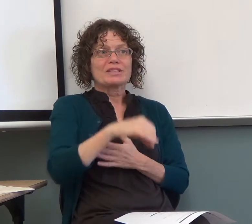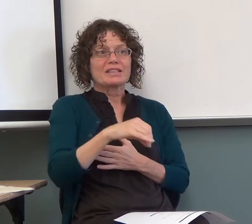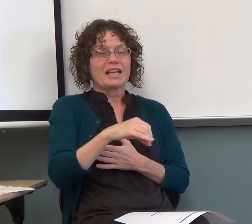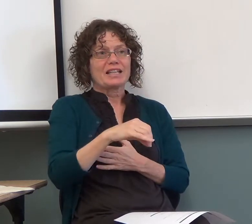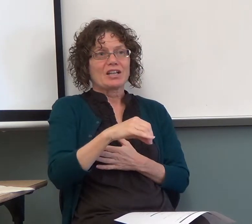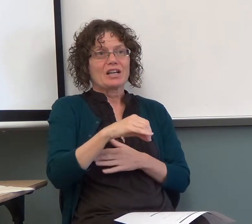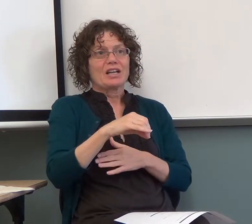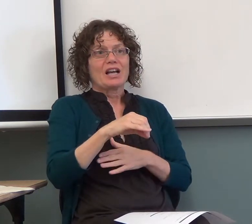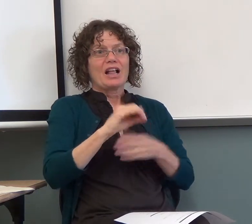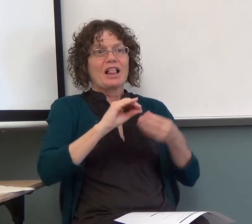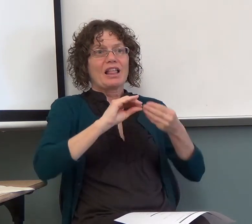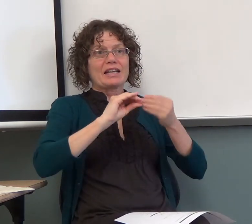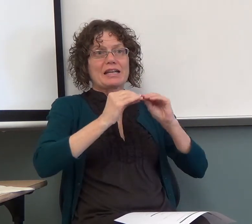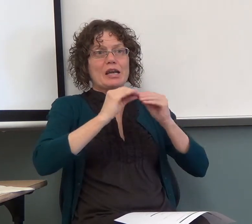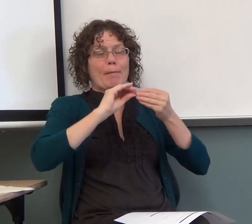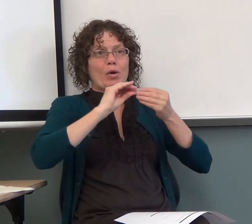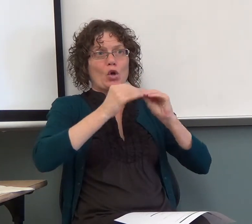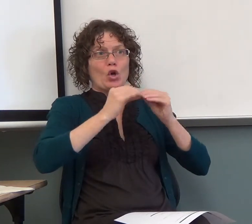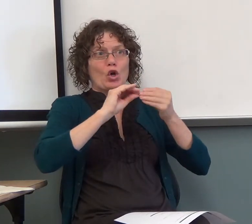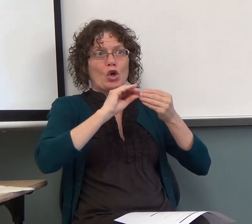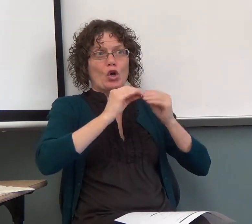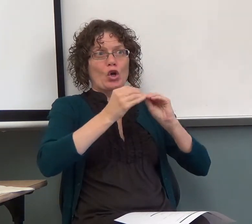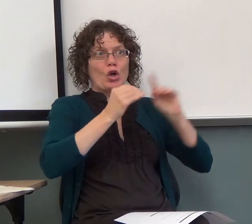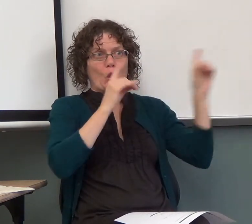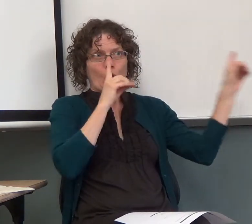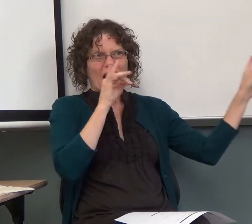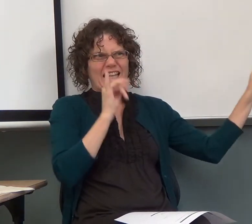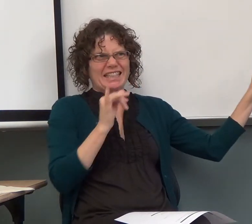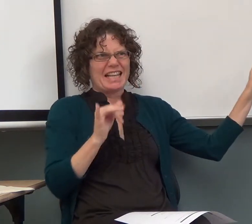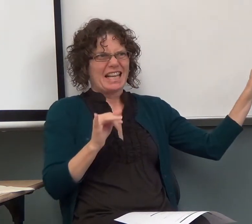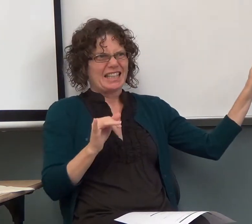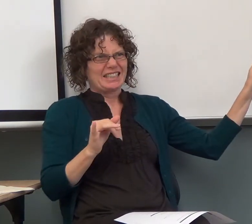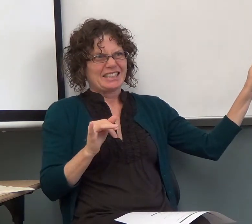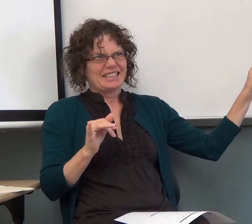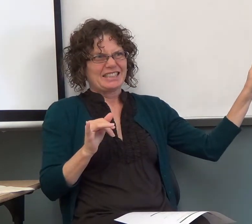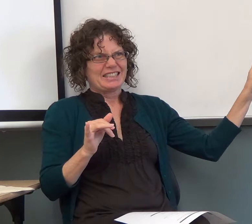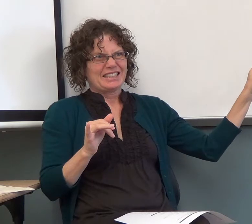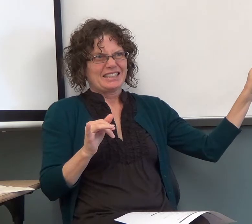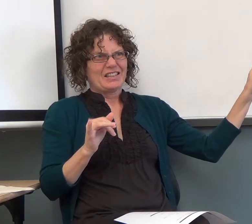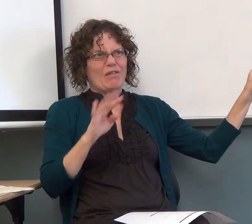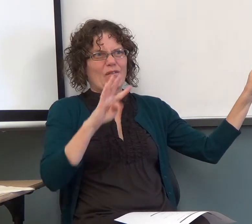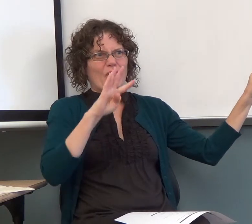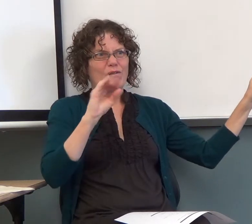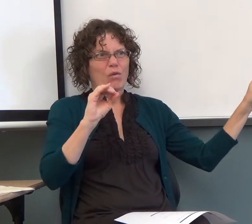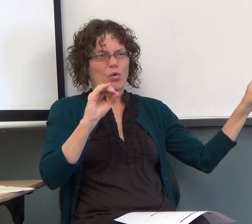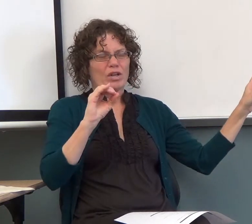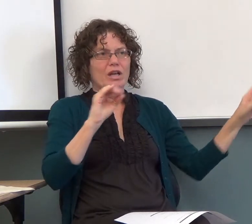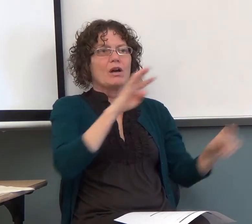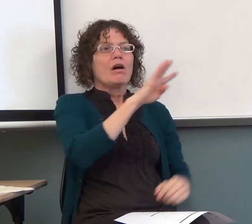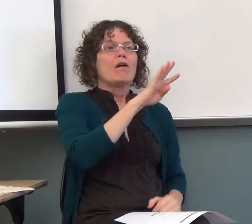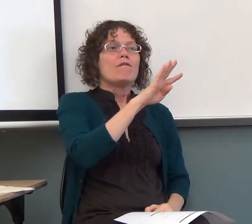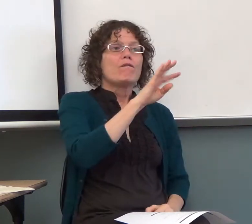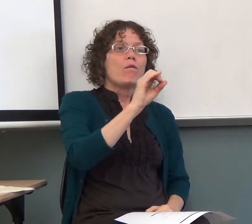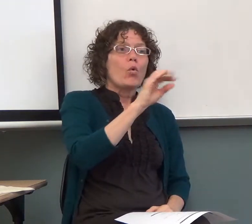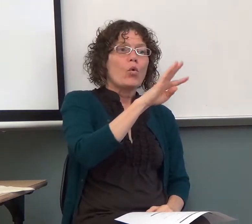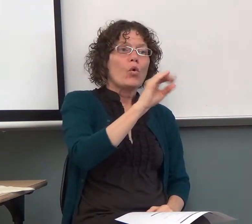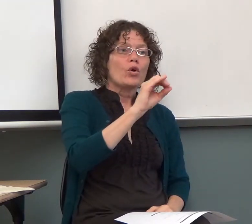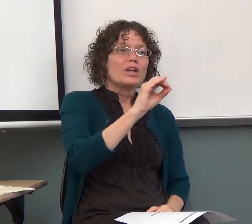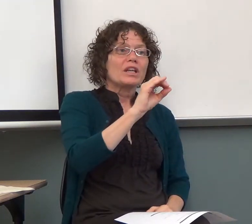number, it would look like that, right? Yes. Okay, so hold on a second. 40 describes what percentage, doesn't it? Yeah.